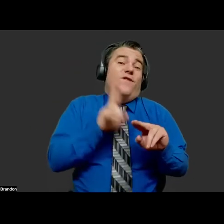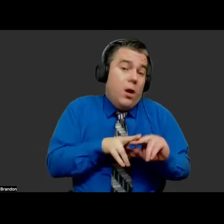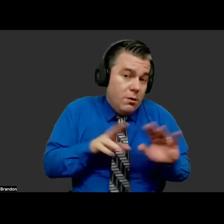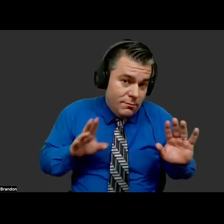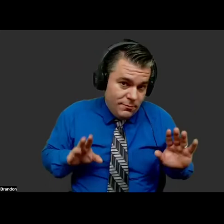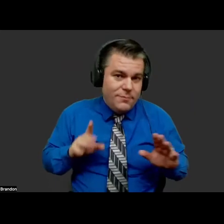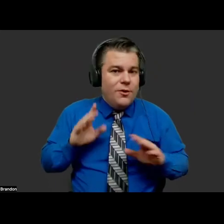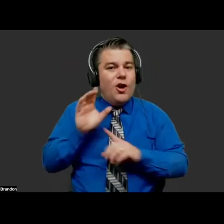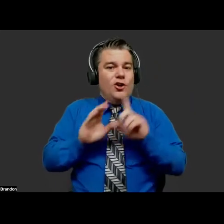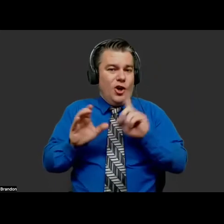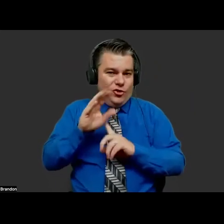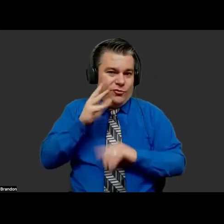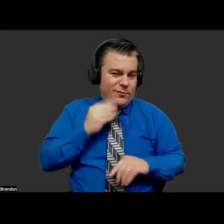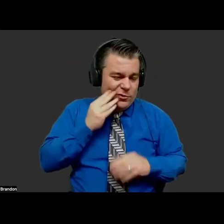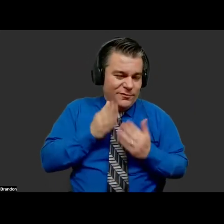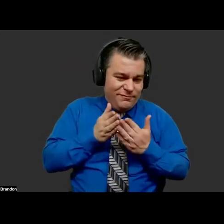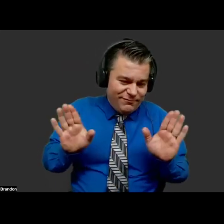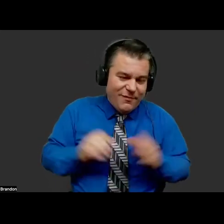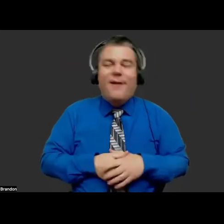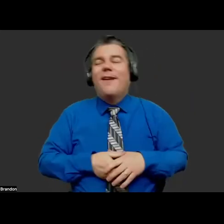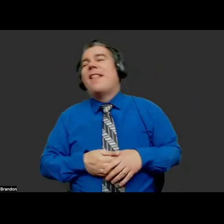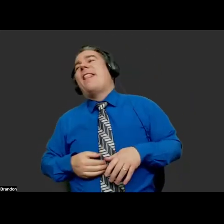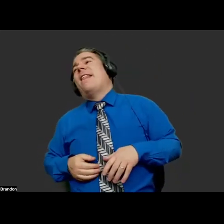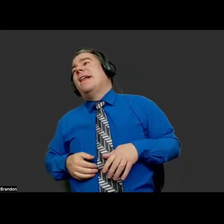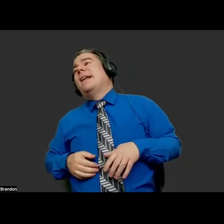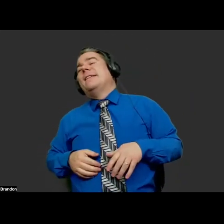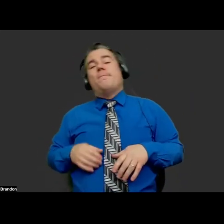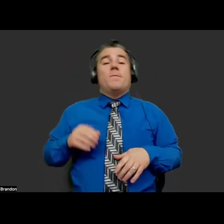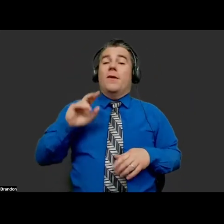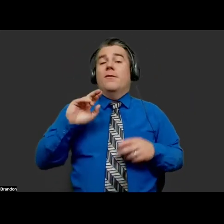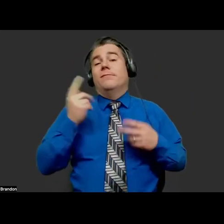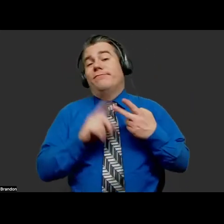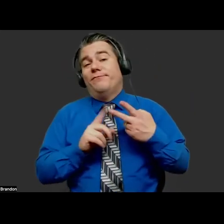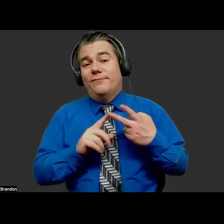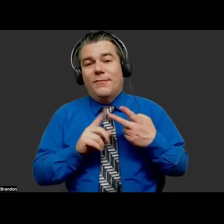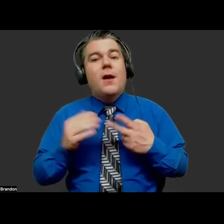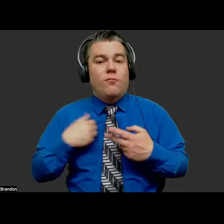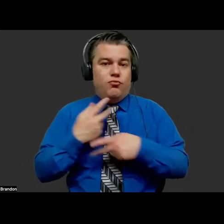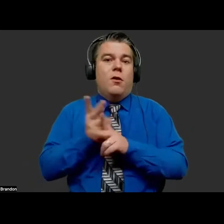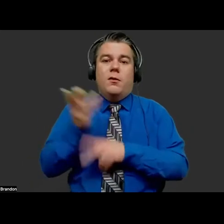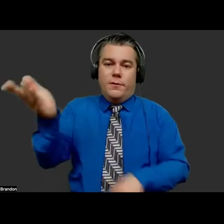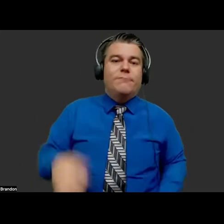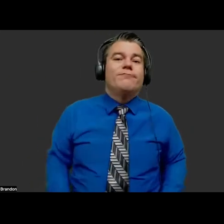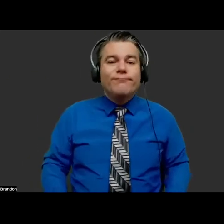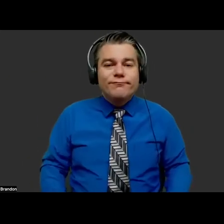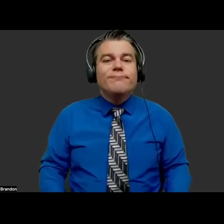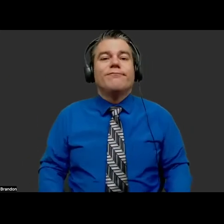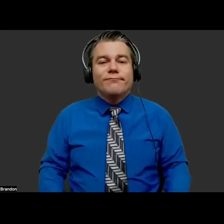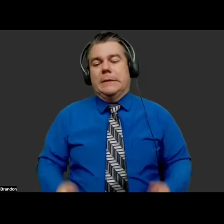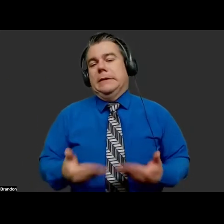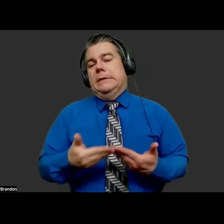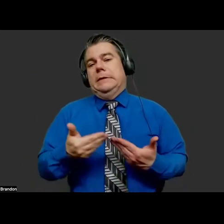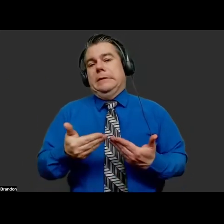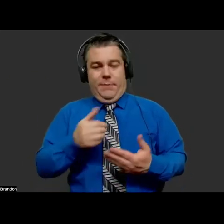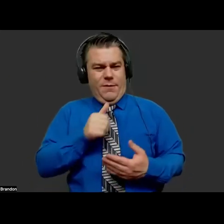cultural experience. And second, we have products there. And it's so easy. I don't know if you